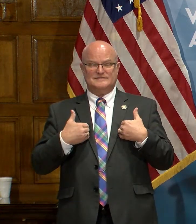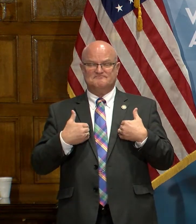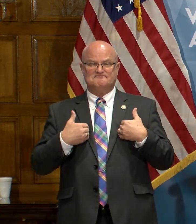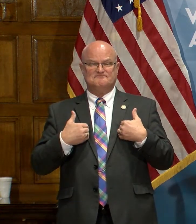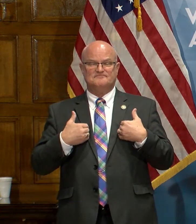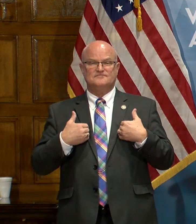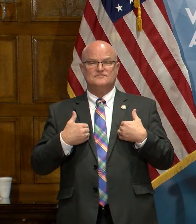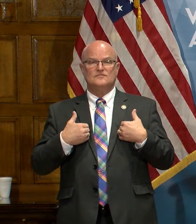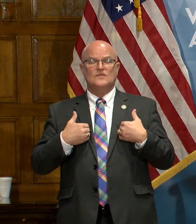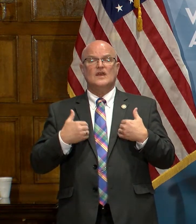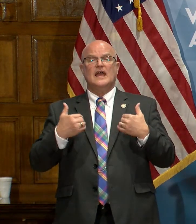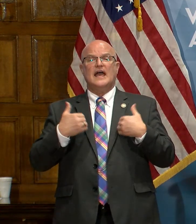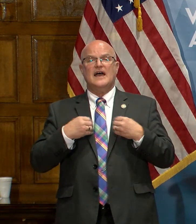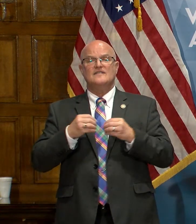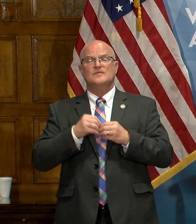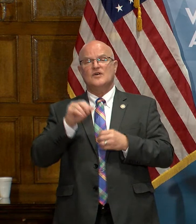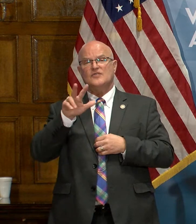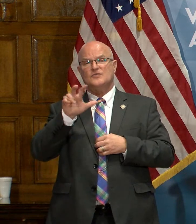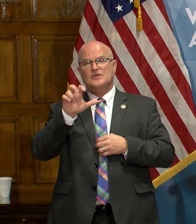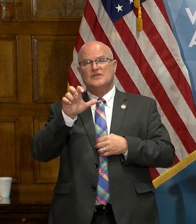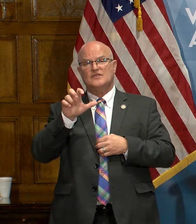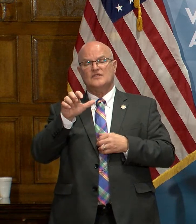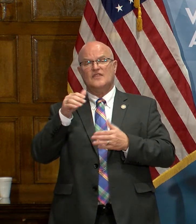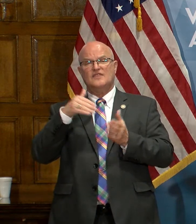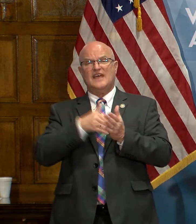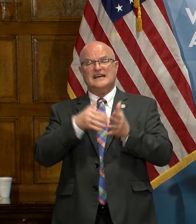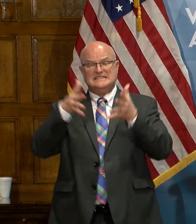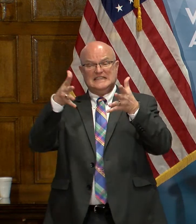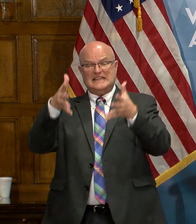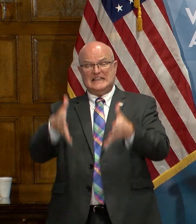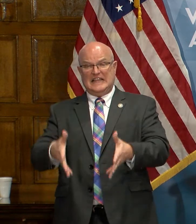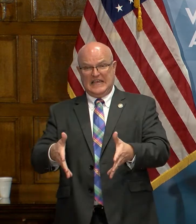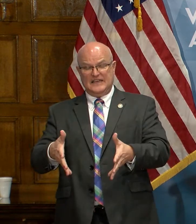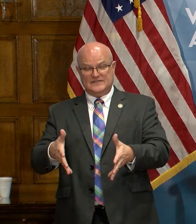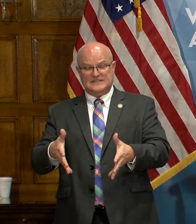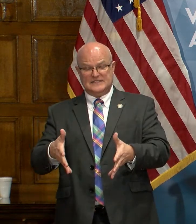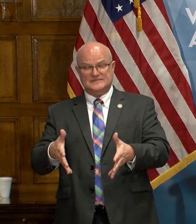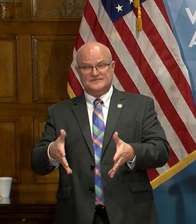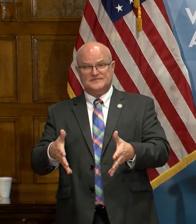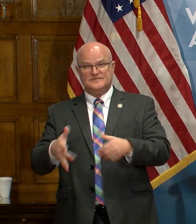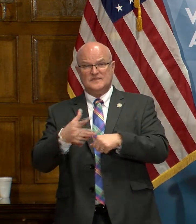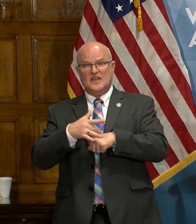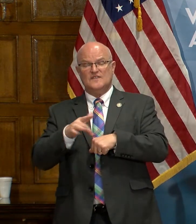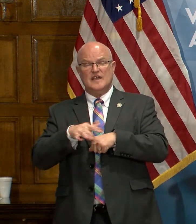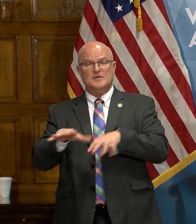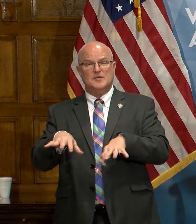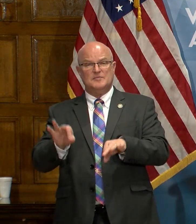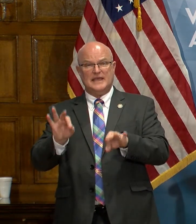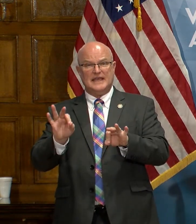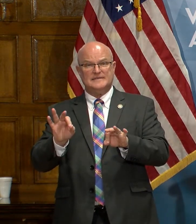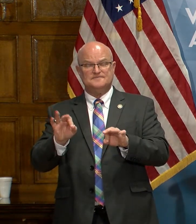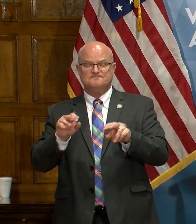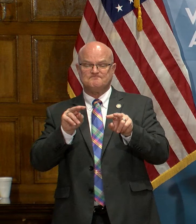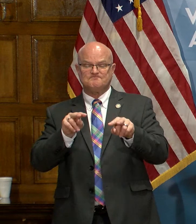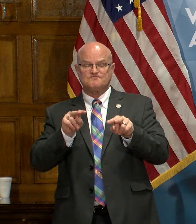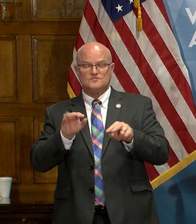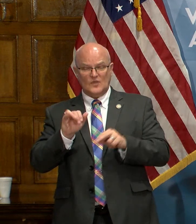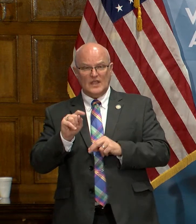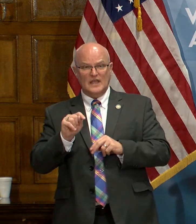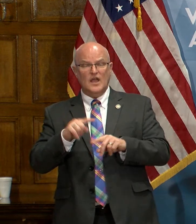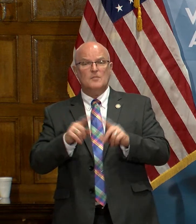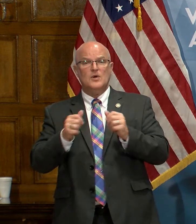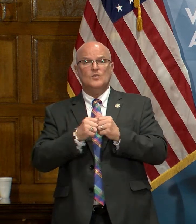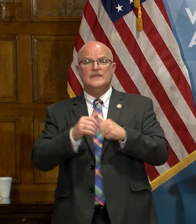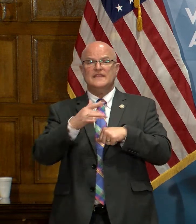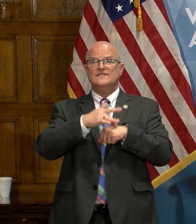hand. We have over 300,000 still in inventory in our communities available to pick up. We'll be watching it, but